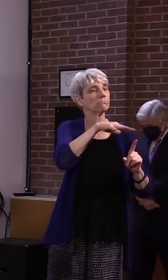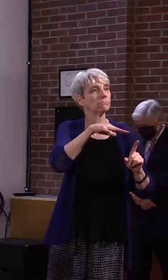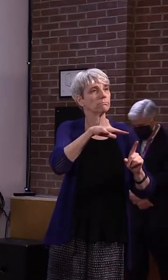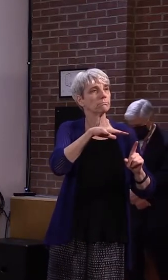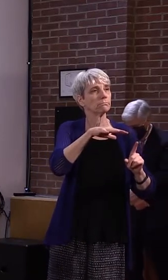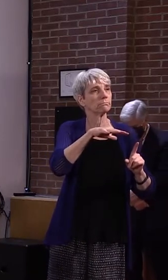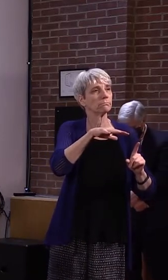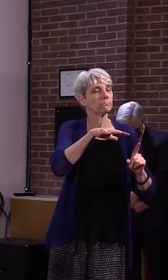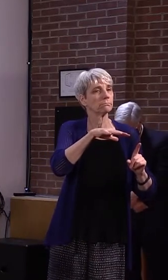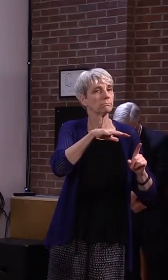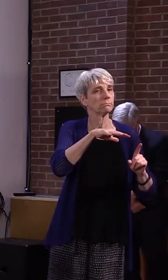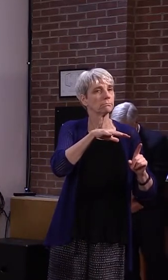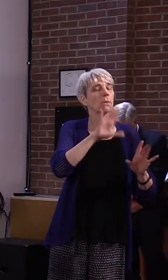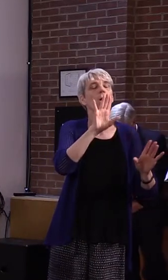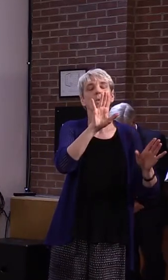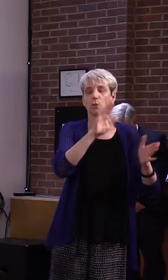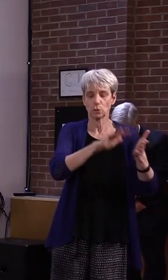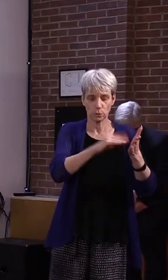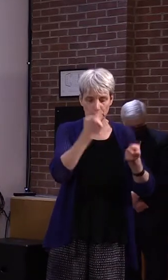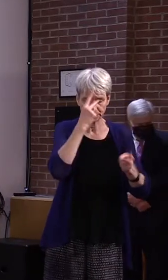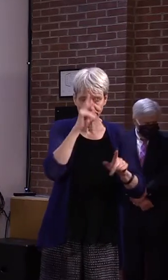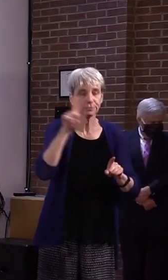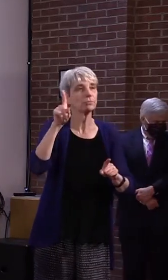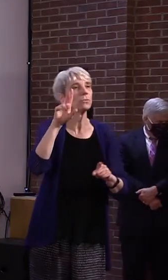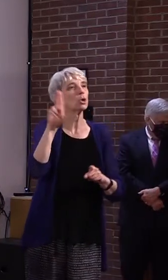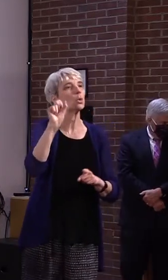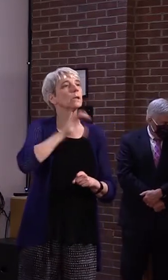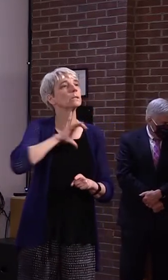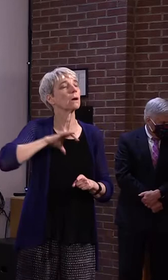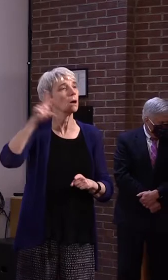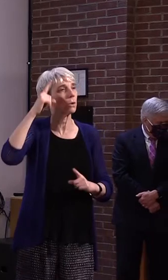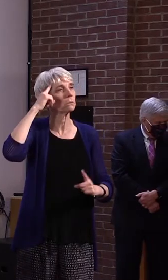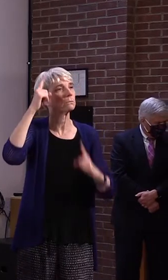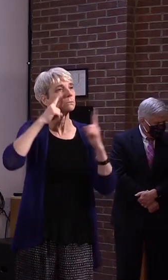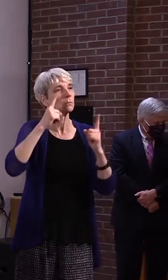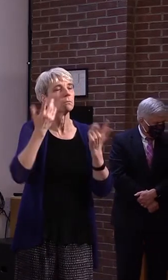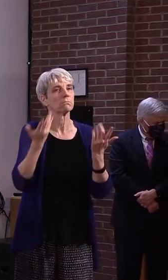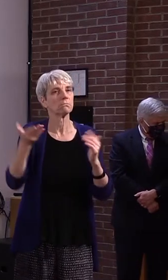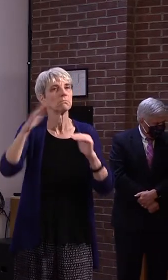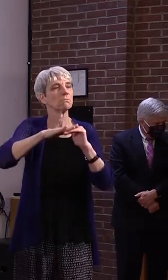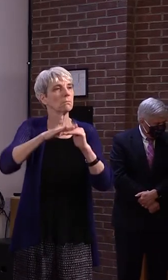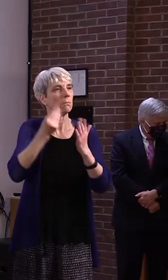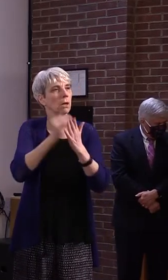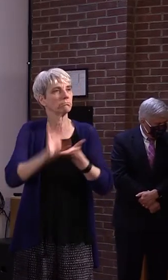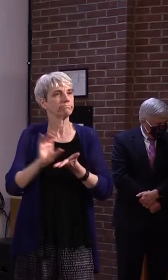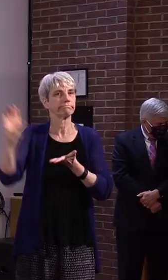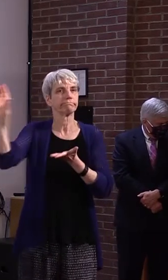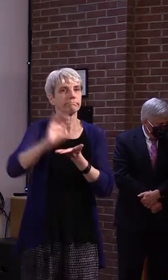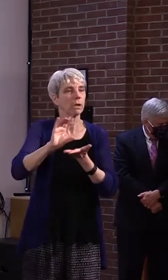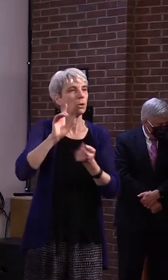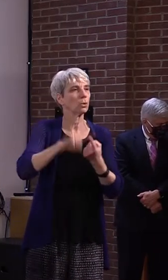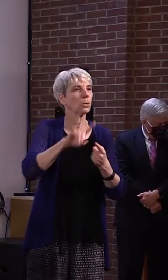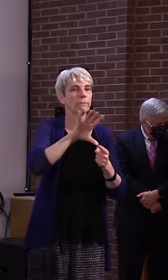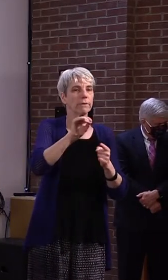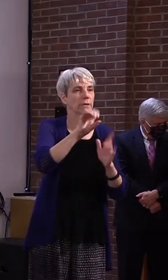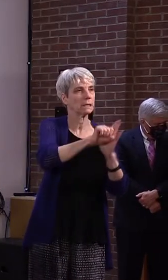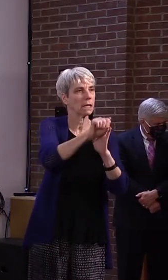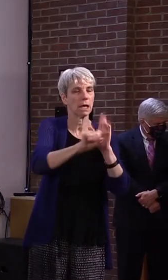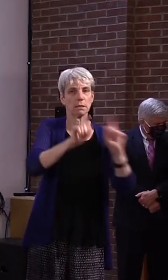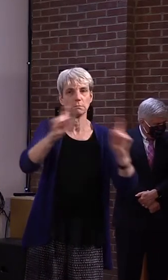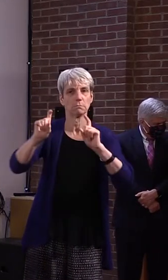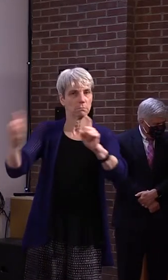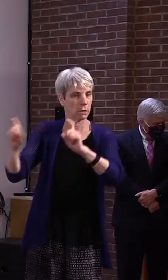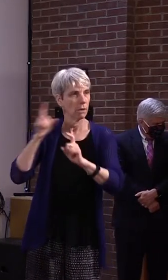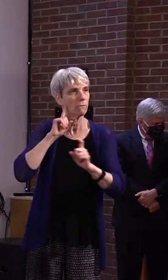about the opportunity for more money for restart of schools and so forth. So we'll have to wait and see.